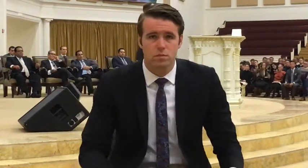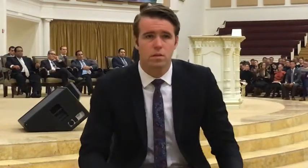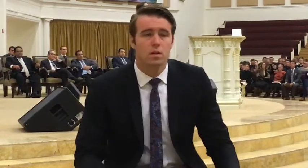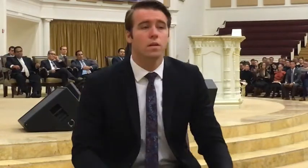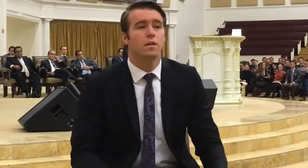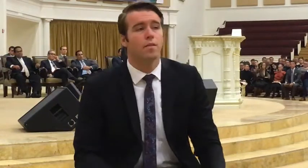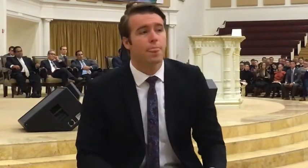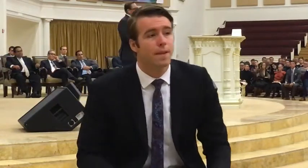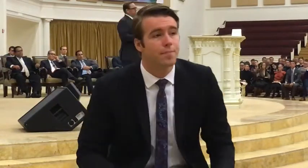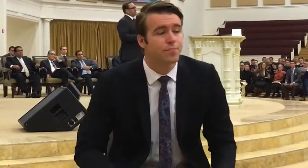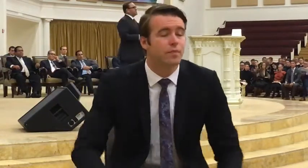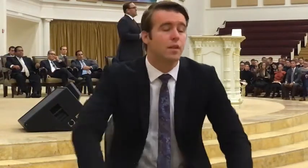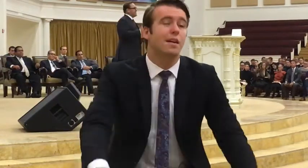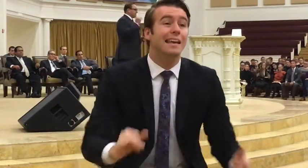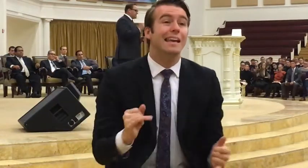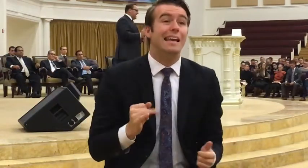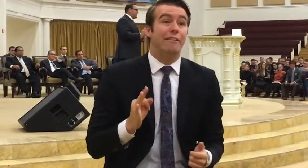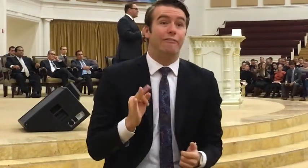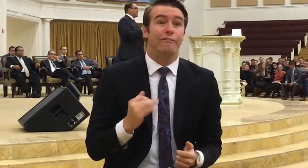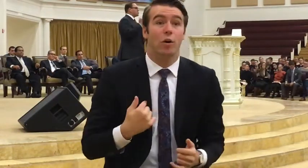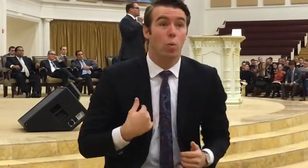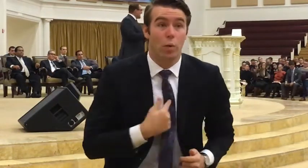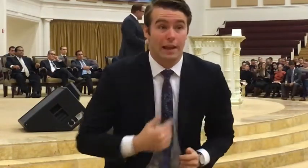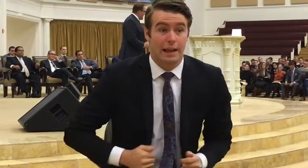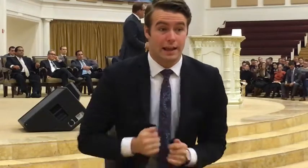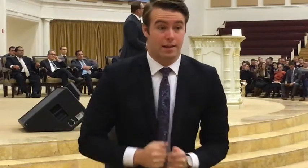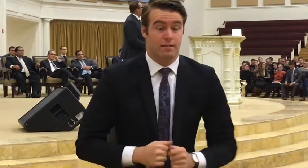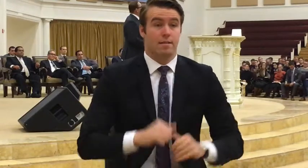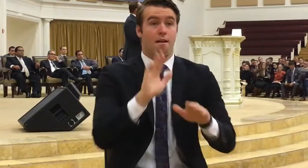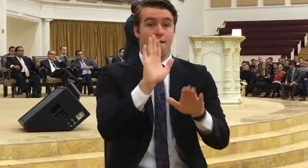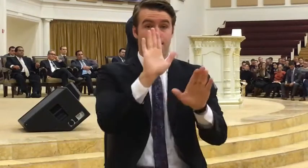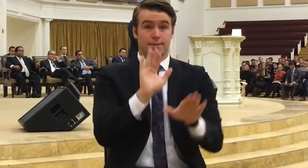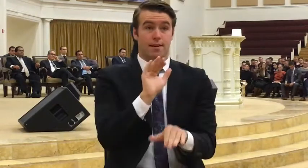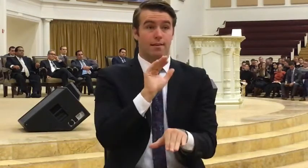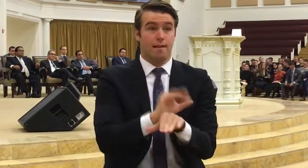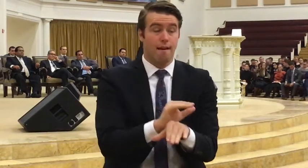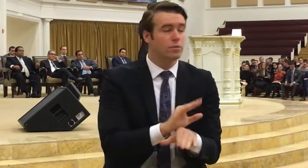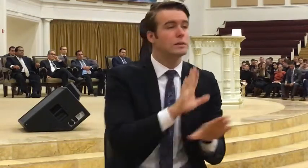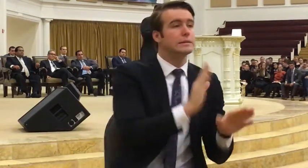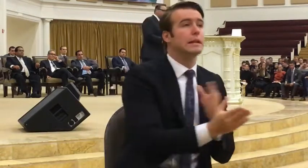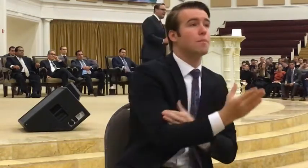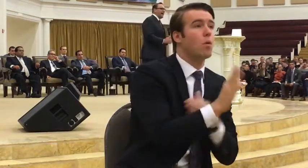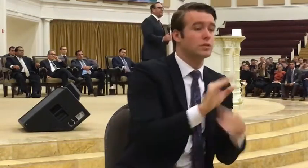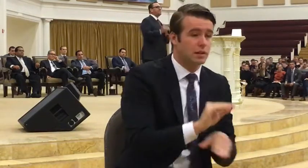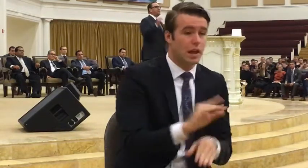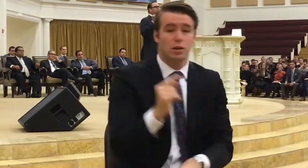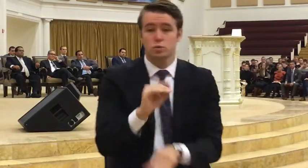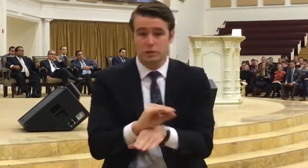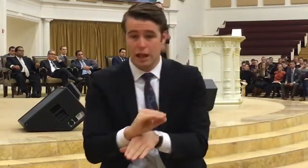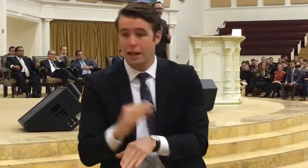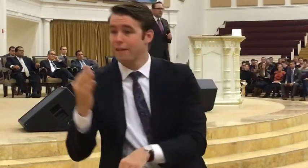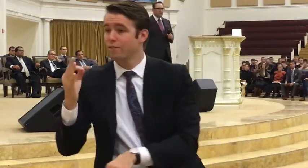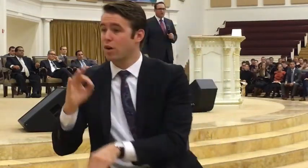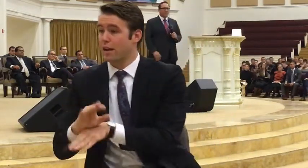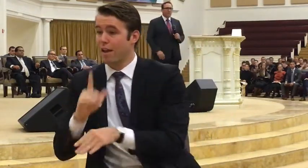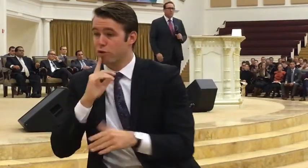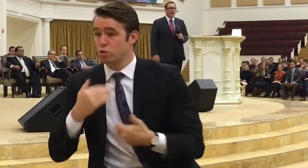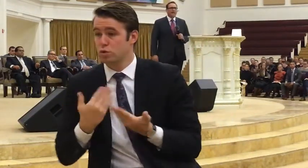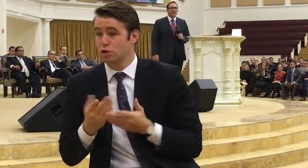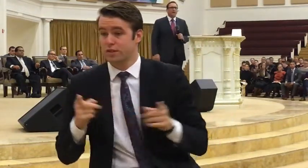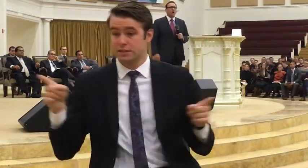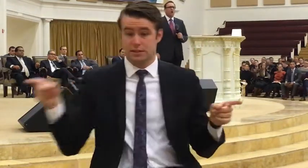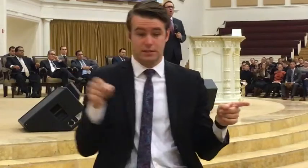If all we do is sit on Sunday night, Sunday morning, Tuesday night, Friday night youth